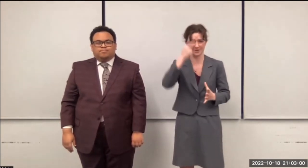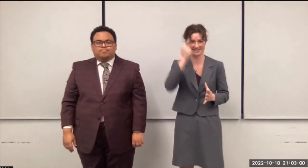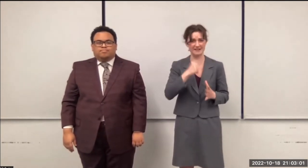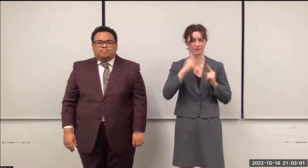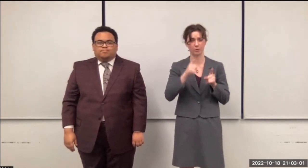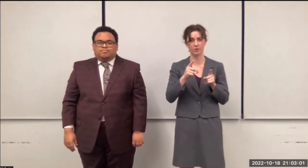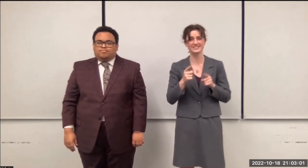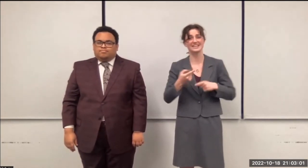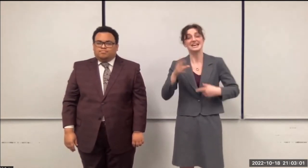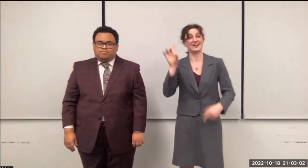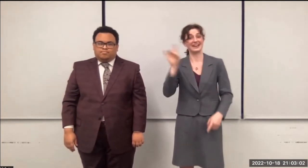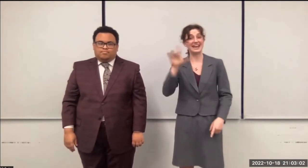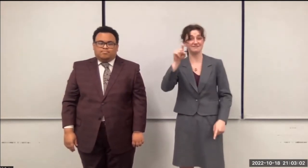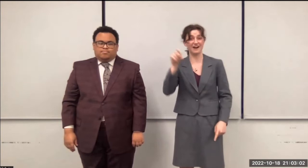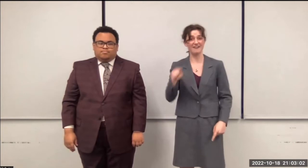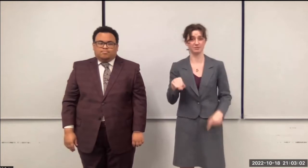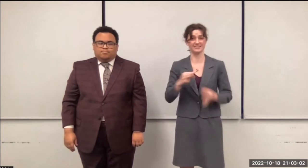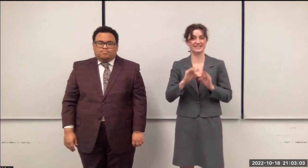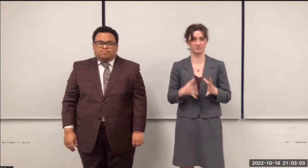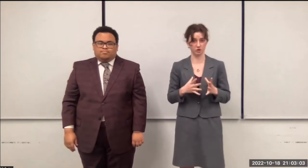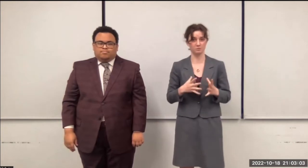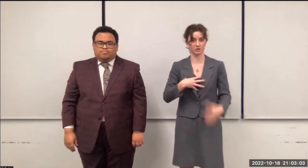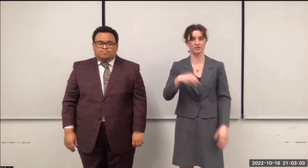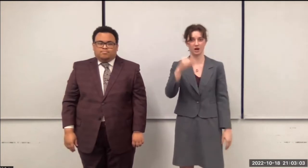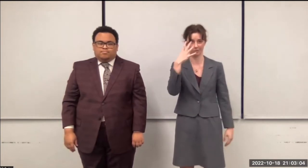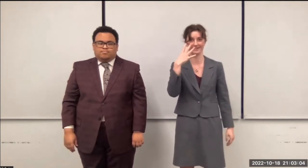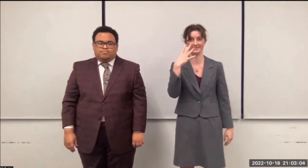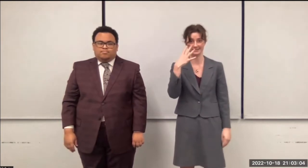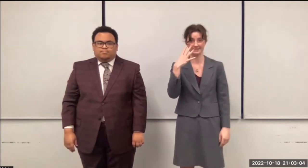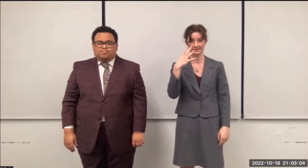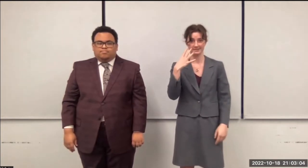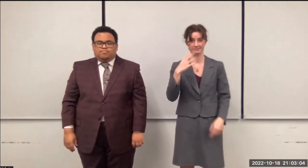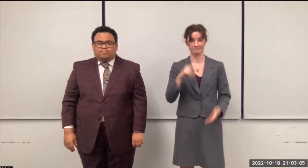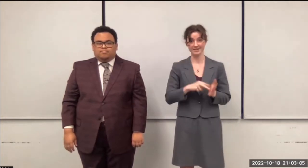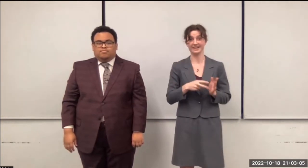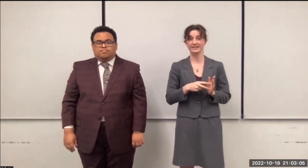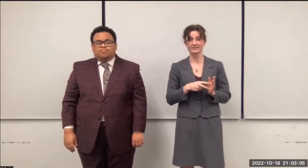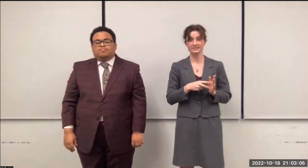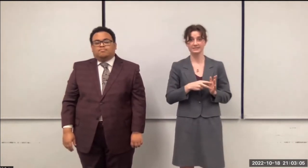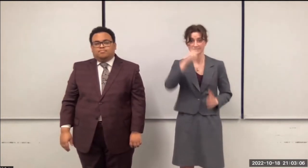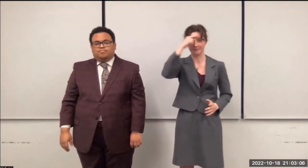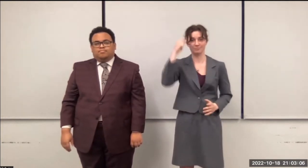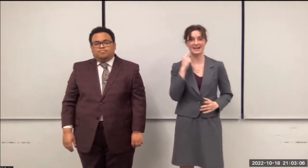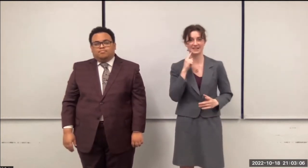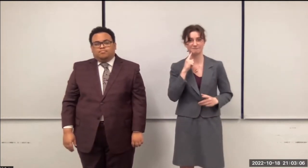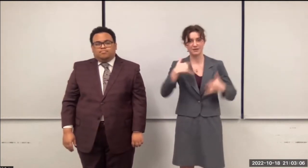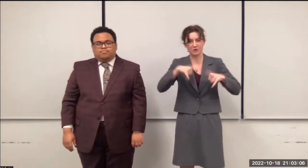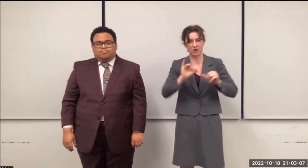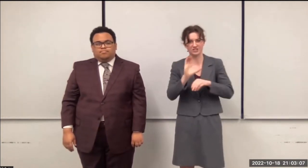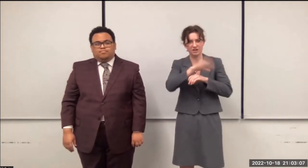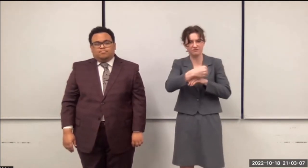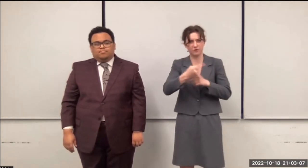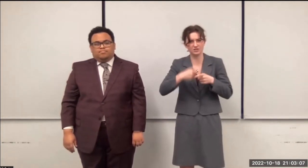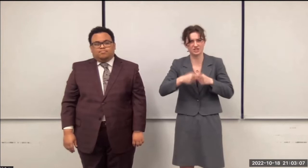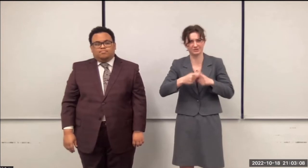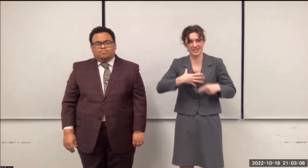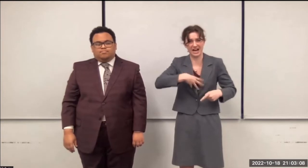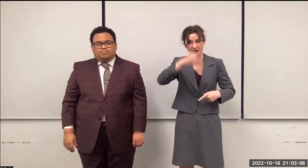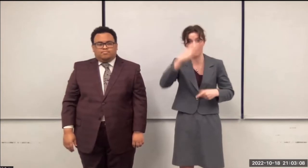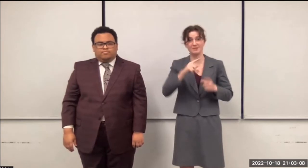Deaf reports that 85% of interpreters are white, meaning that Black deaf people are still forced to rely on white people